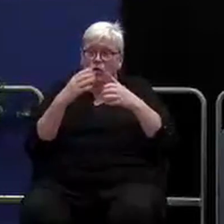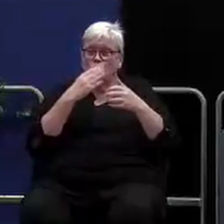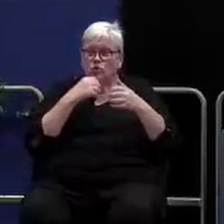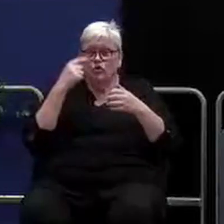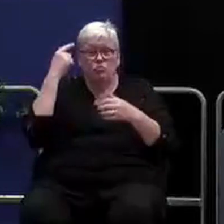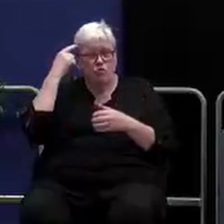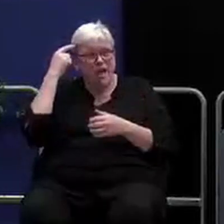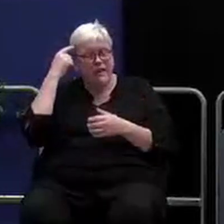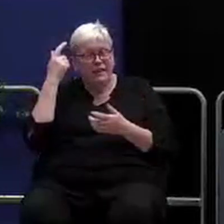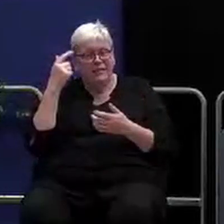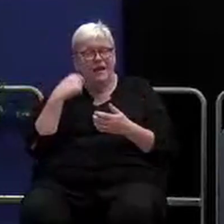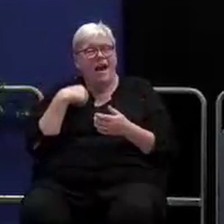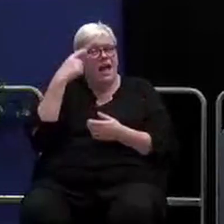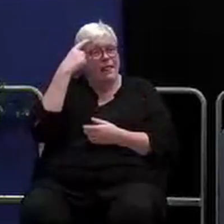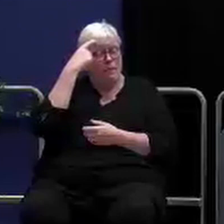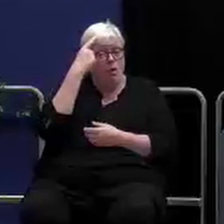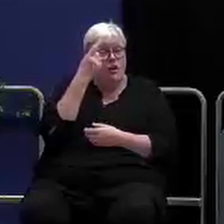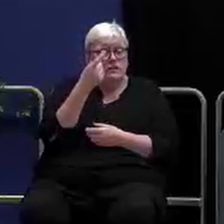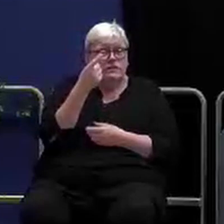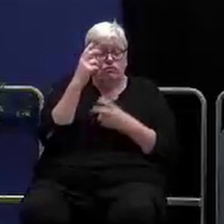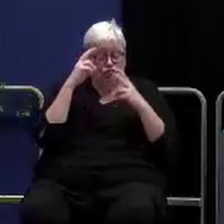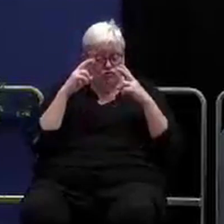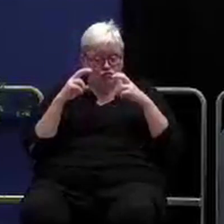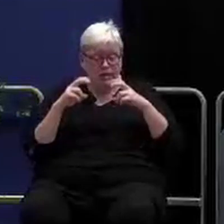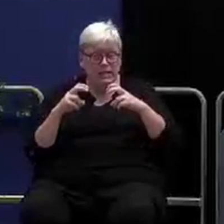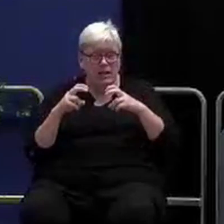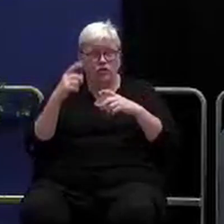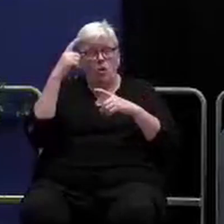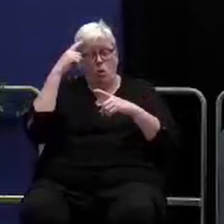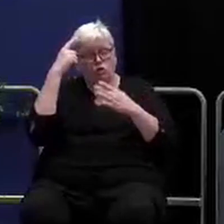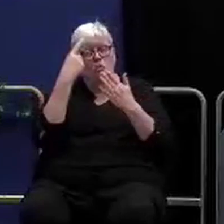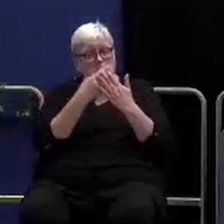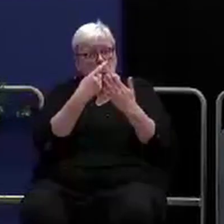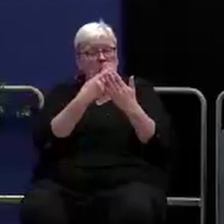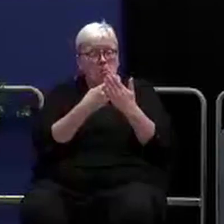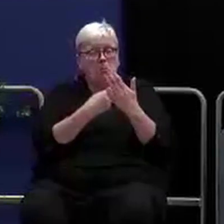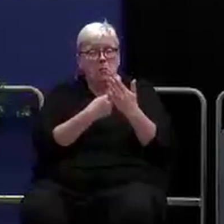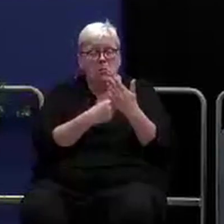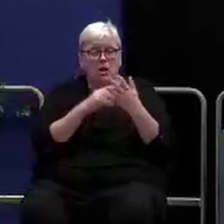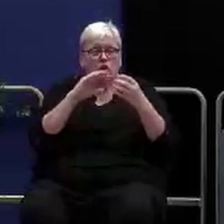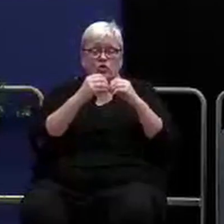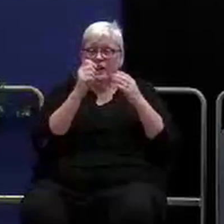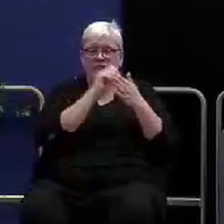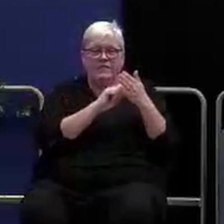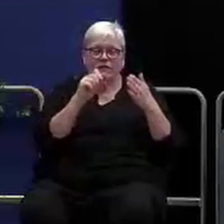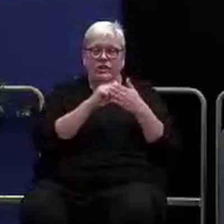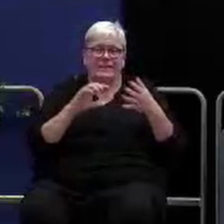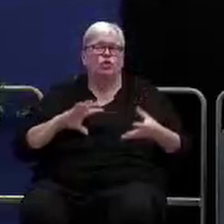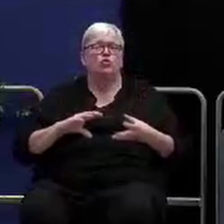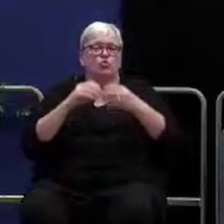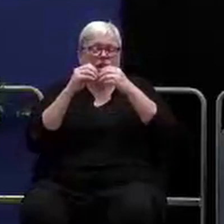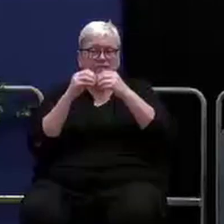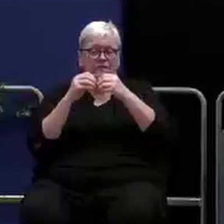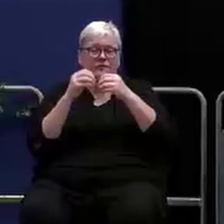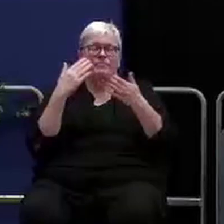I thought that research was logical and that creative writing was creative, but I've